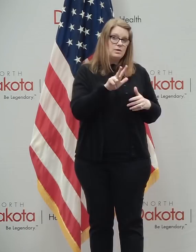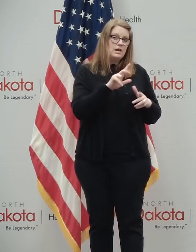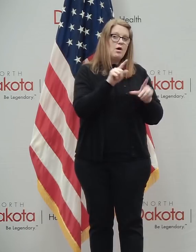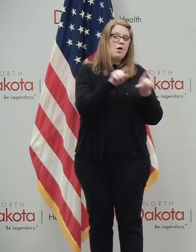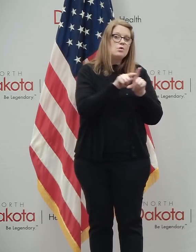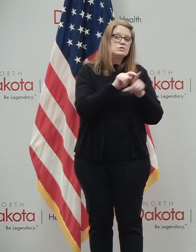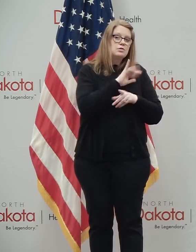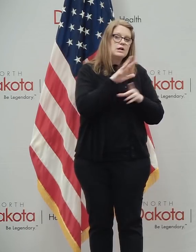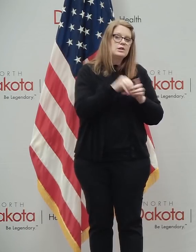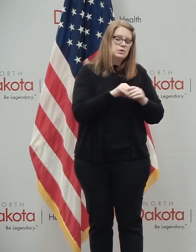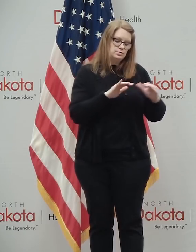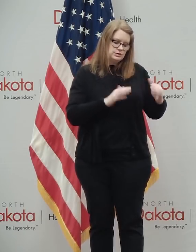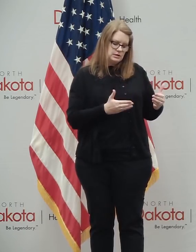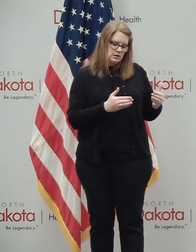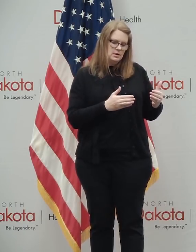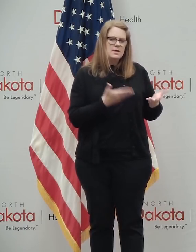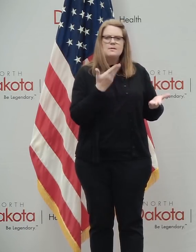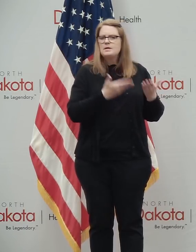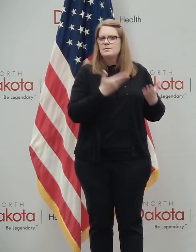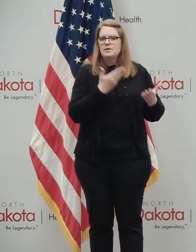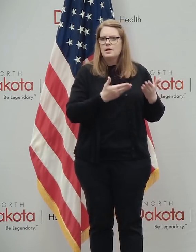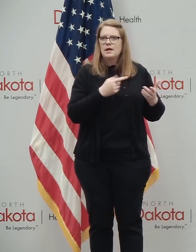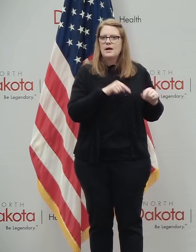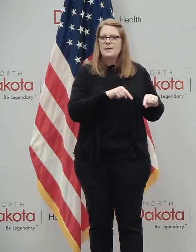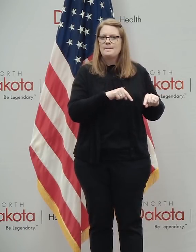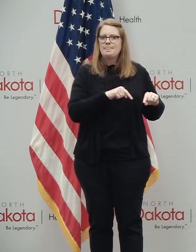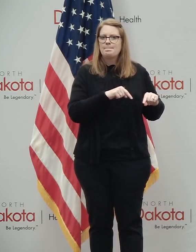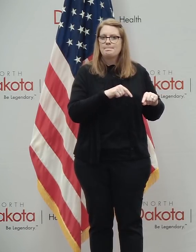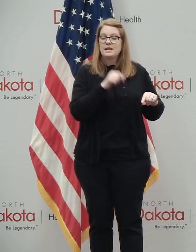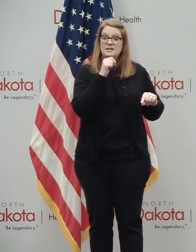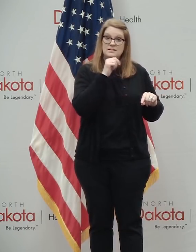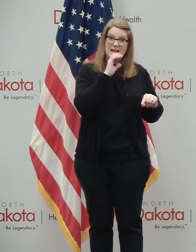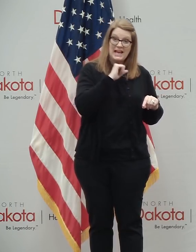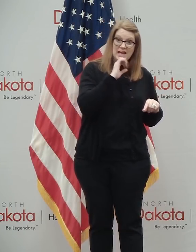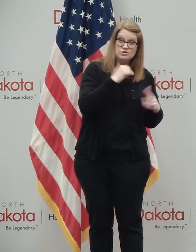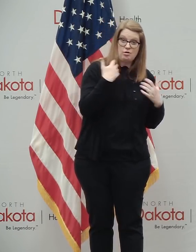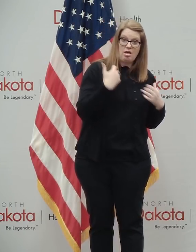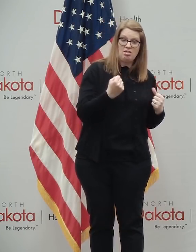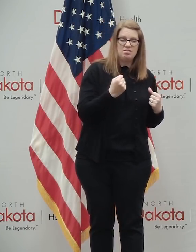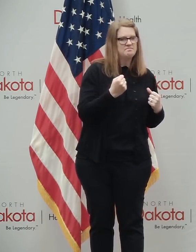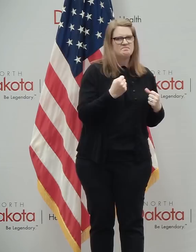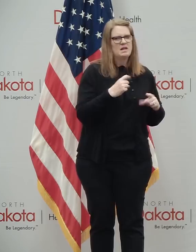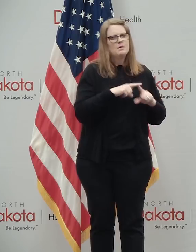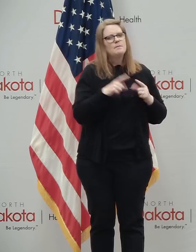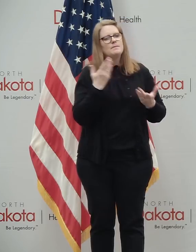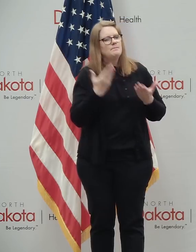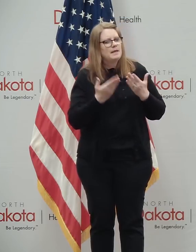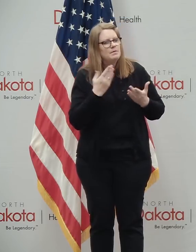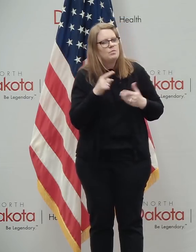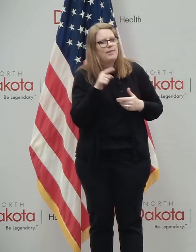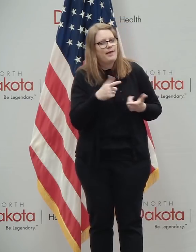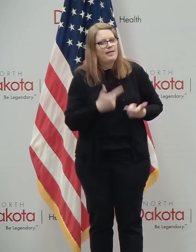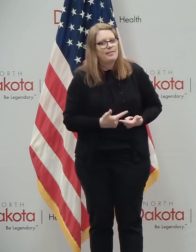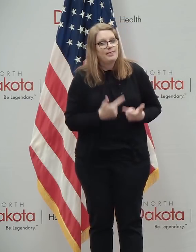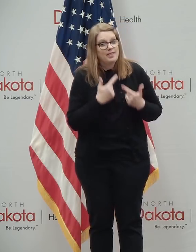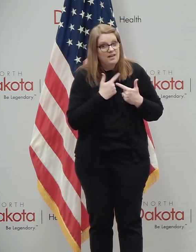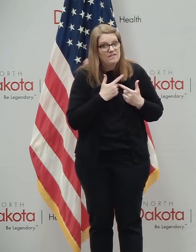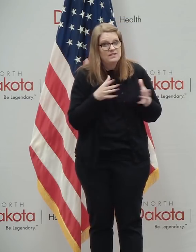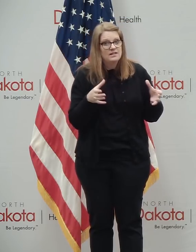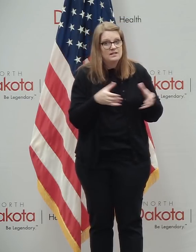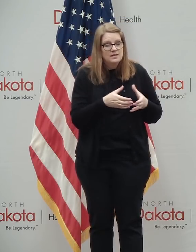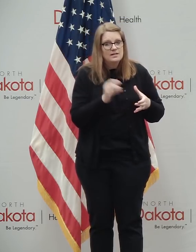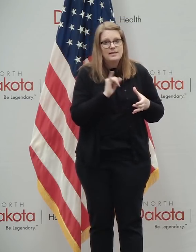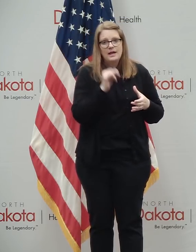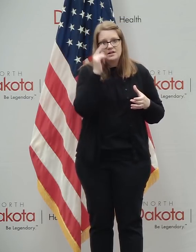we take a look at people that may be vulnerable, not because of age or health, but because of where they may reside in a congregate. So it